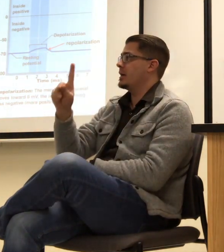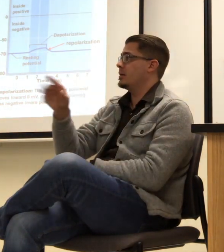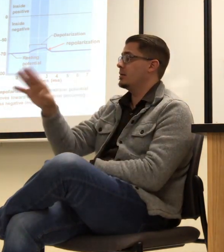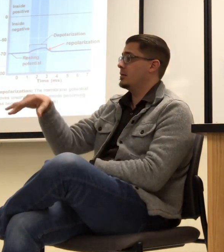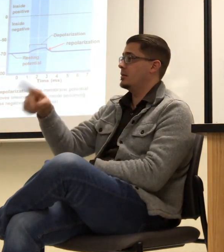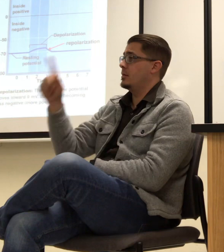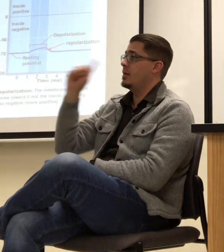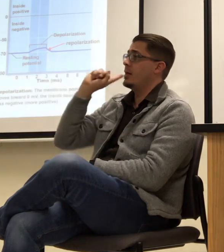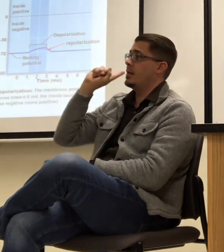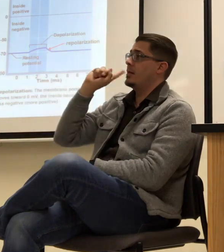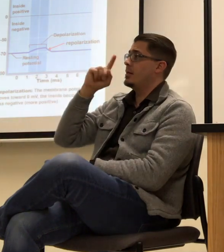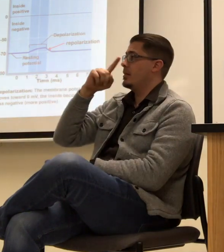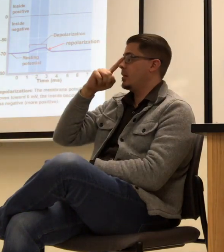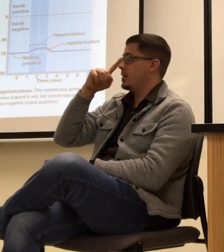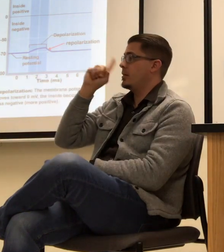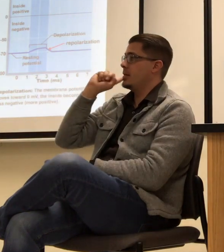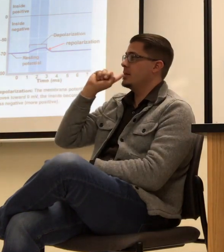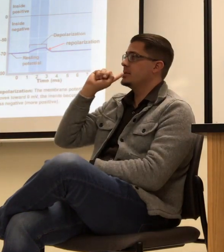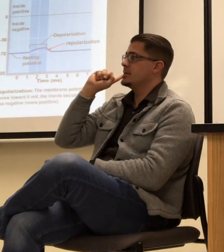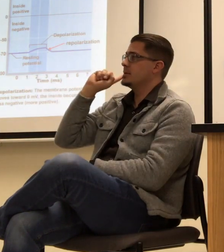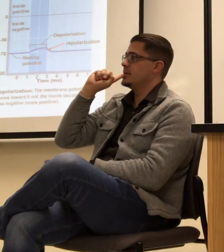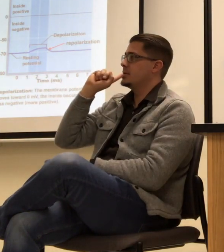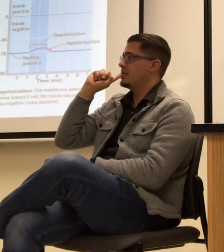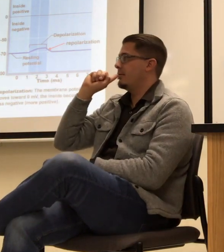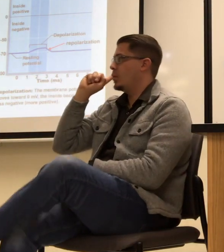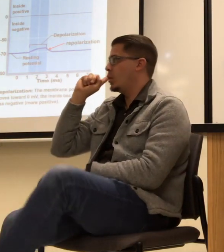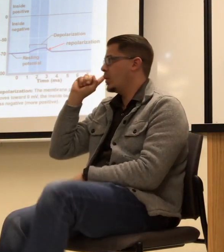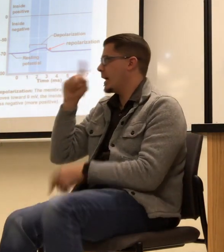you got that down.